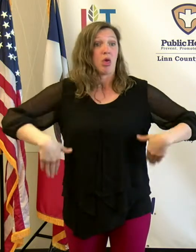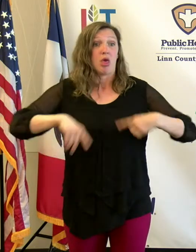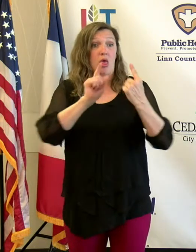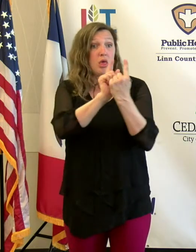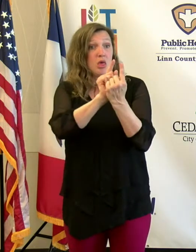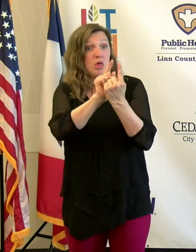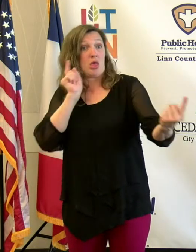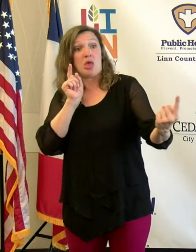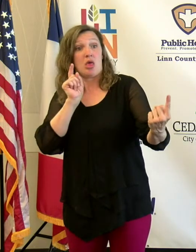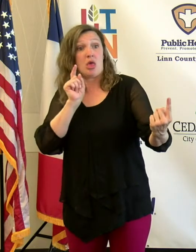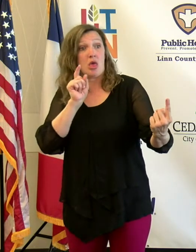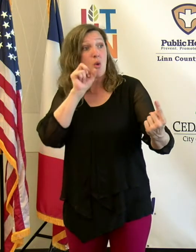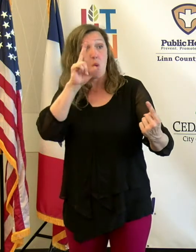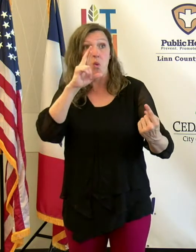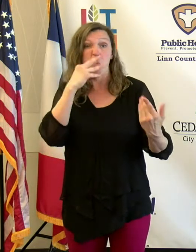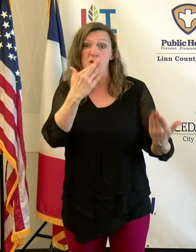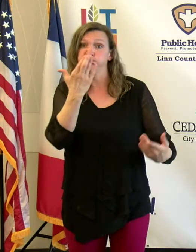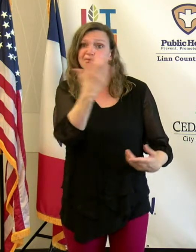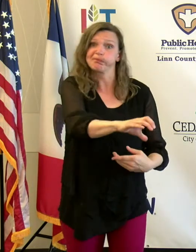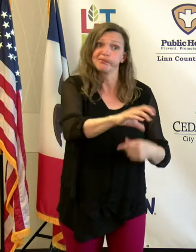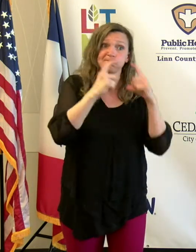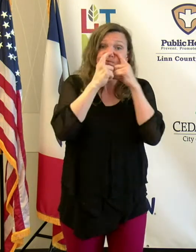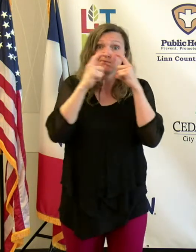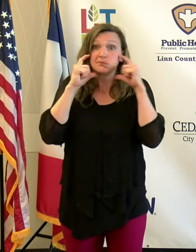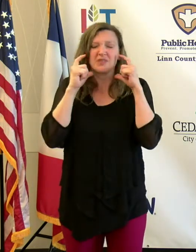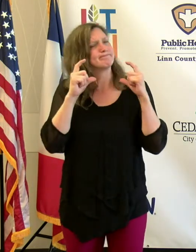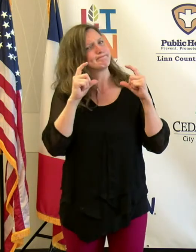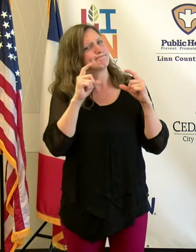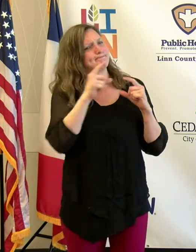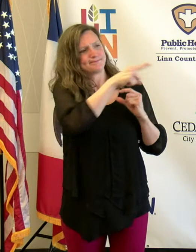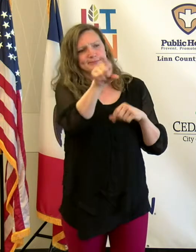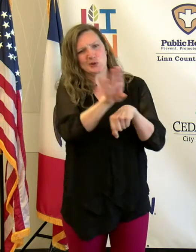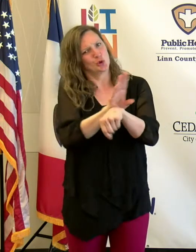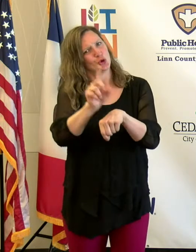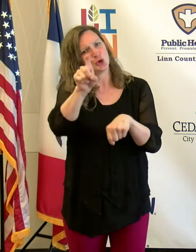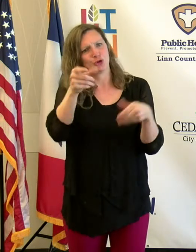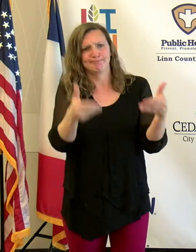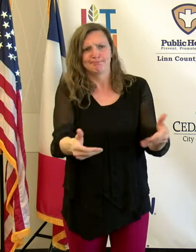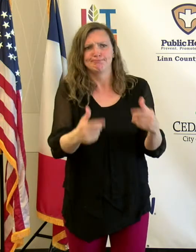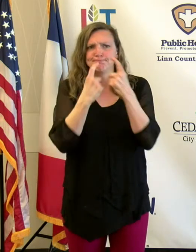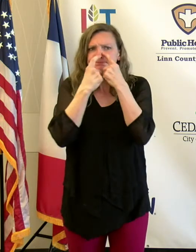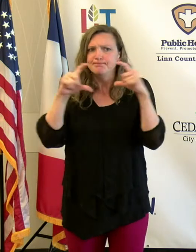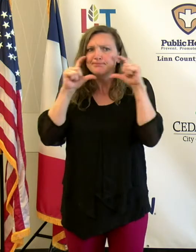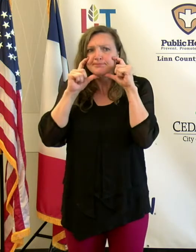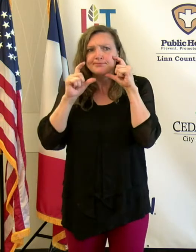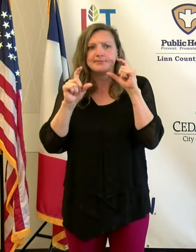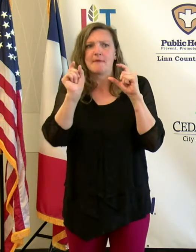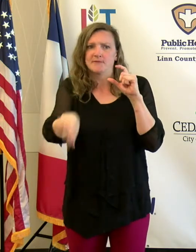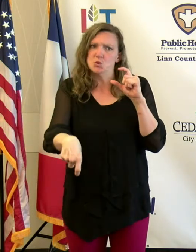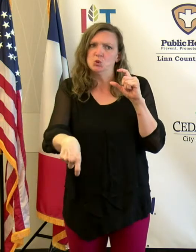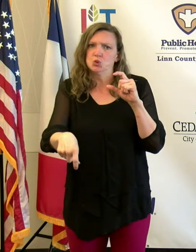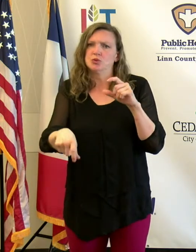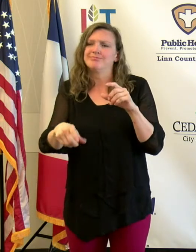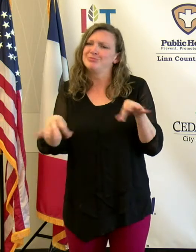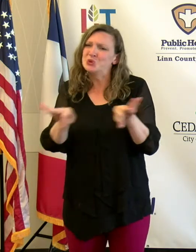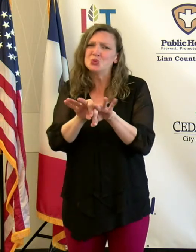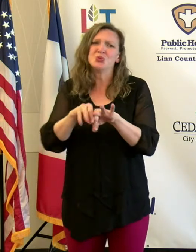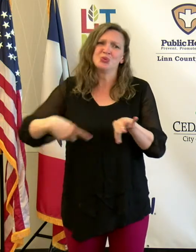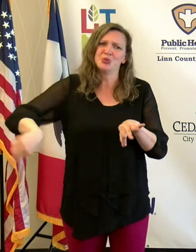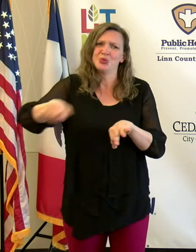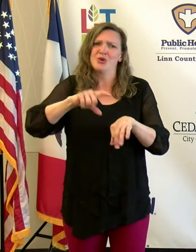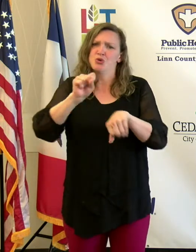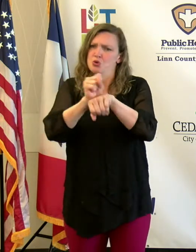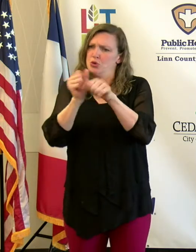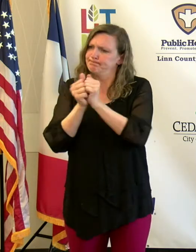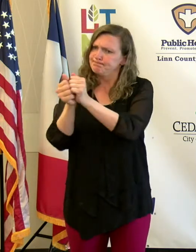begin implementation now. It is imperative that we all work together. Together, we can protect